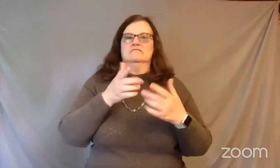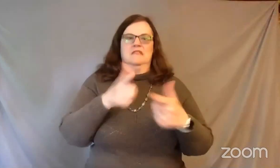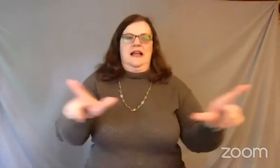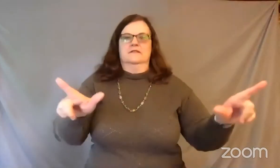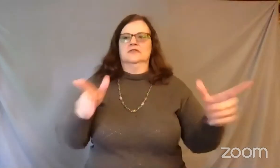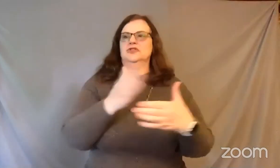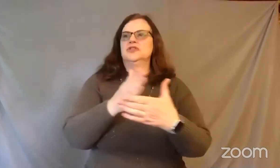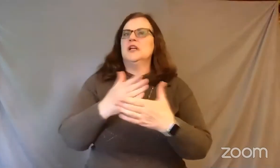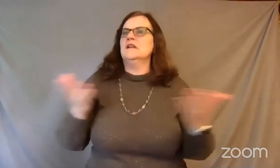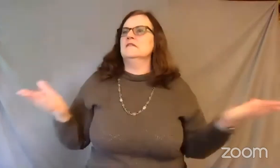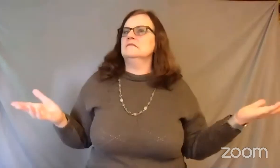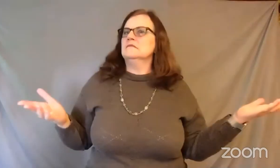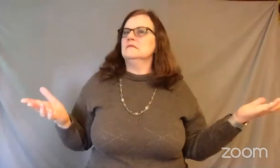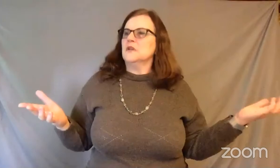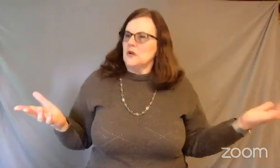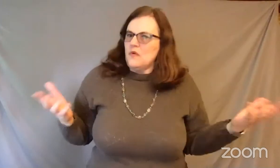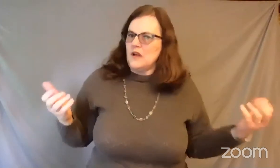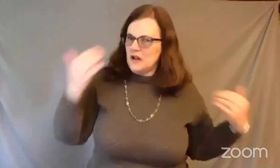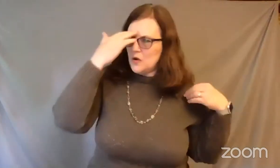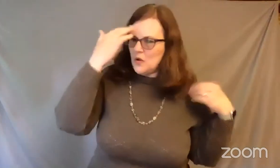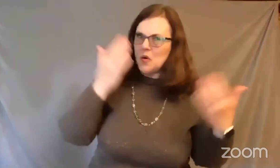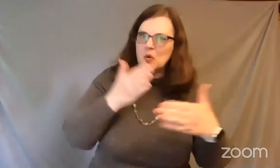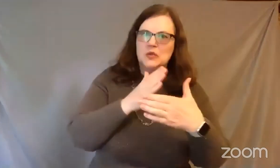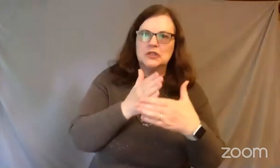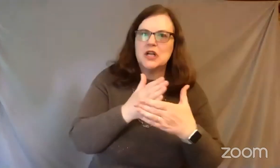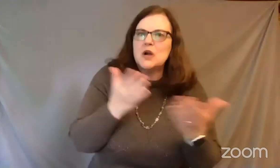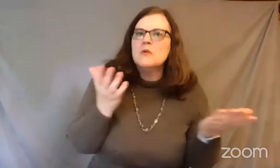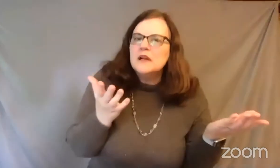What's universal across all languages?